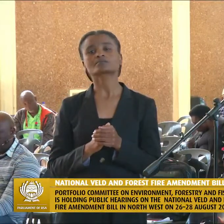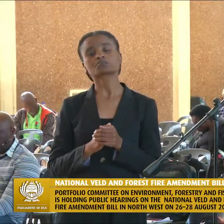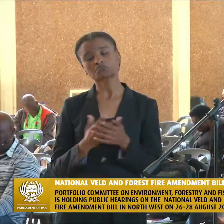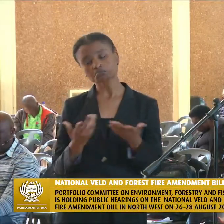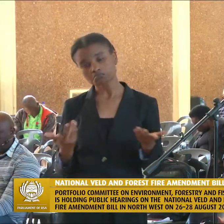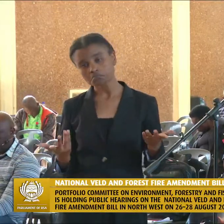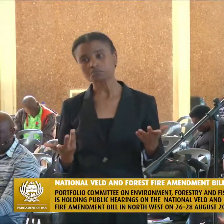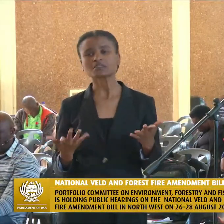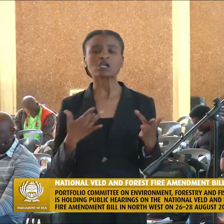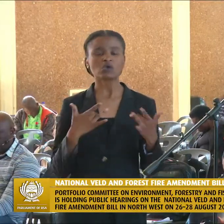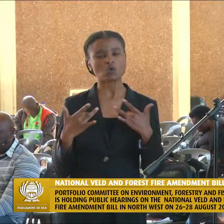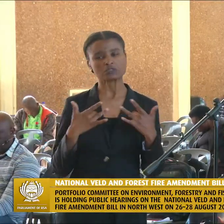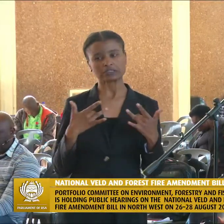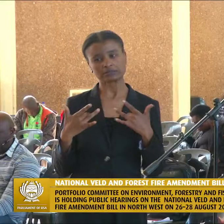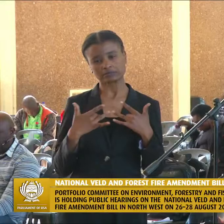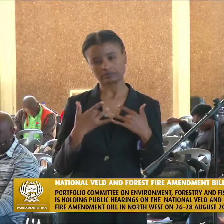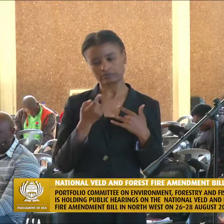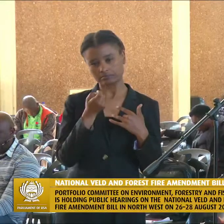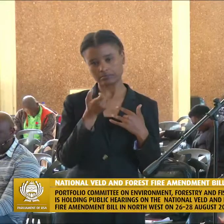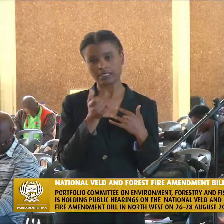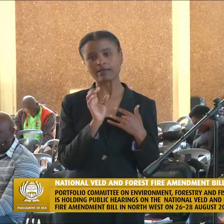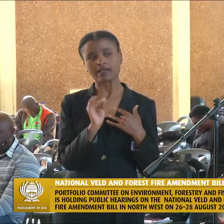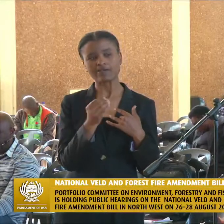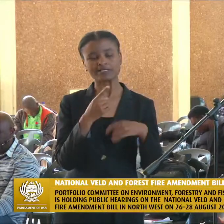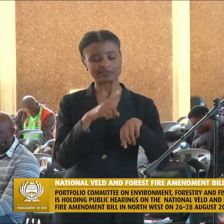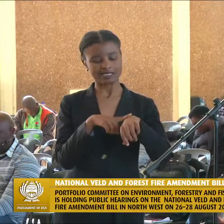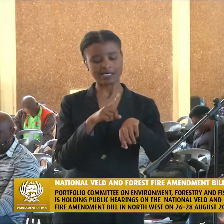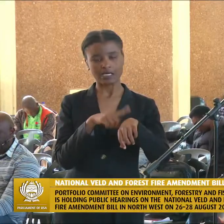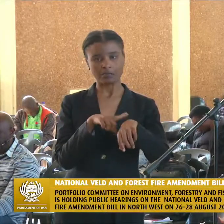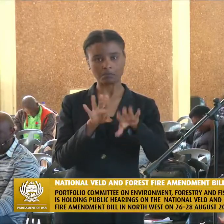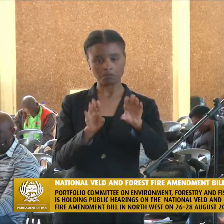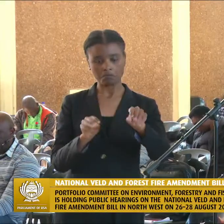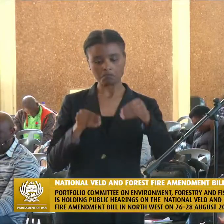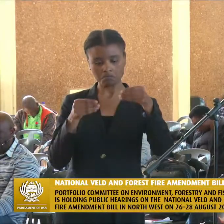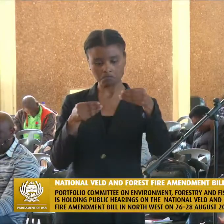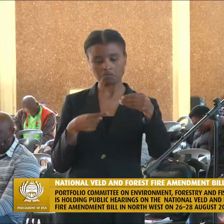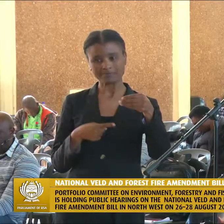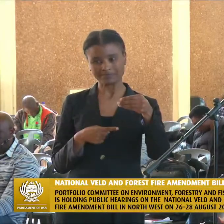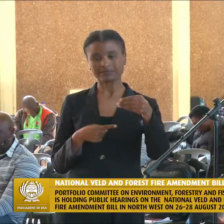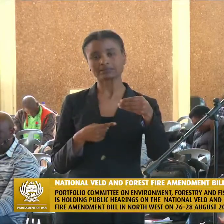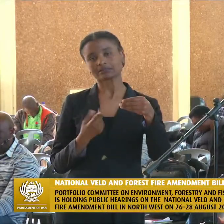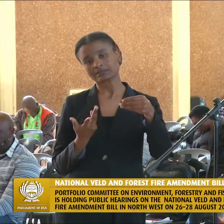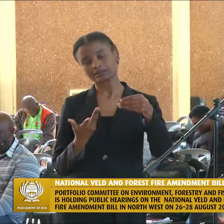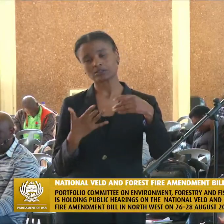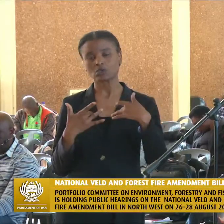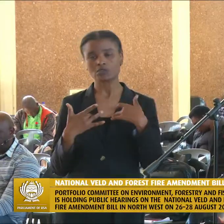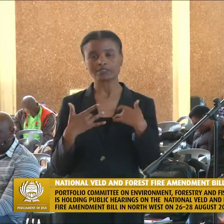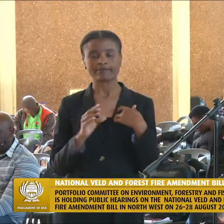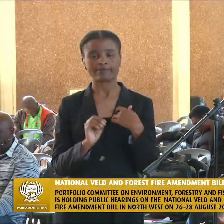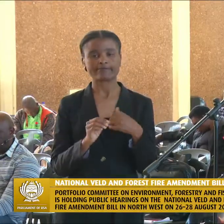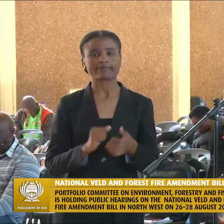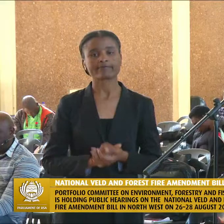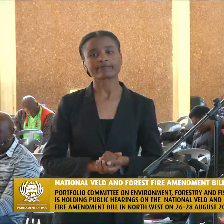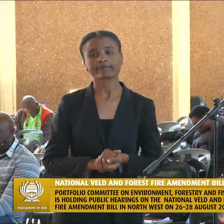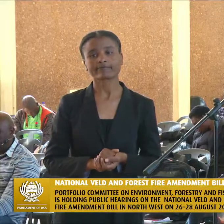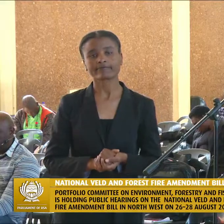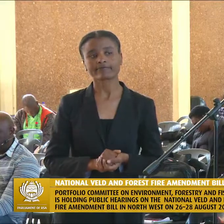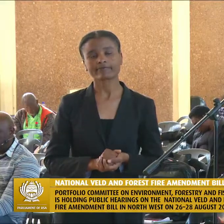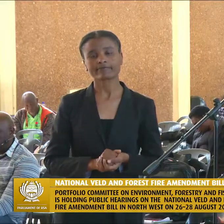even though i have some concerns with the time which we received the bills